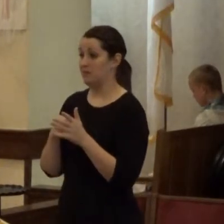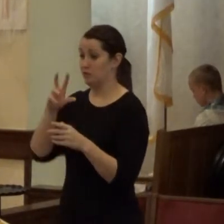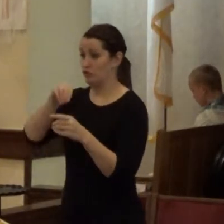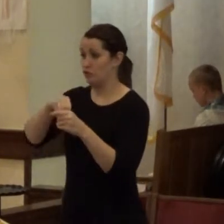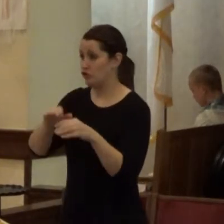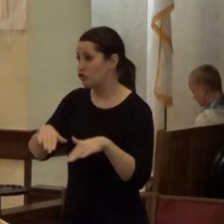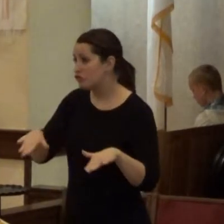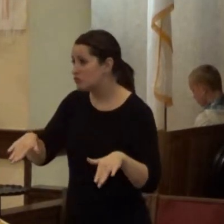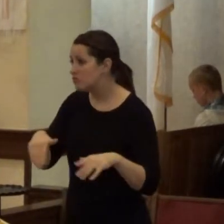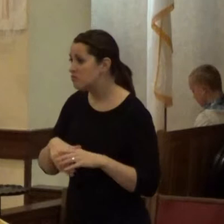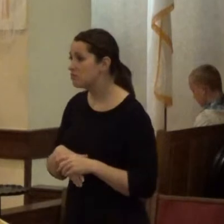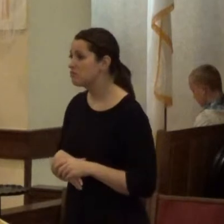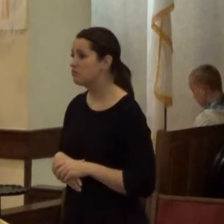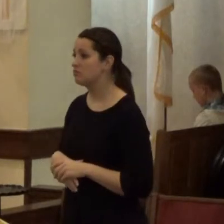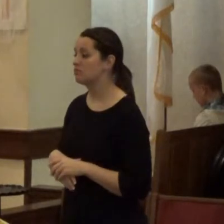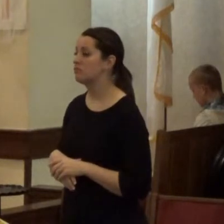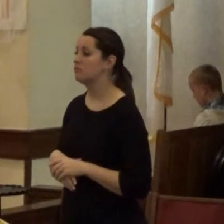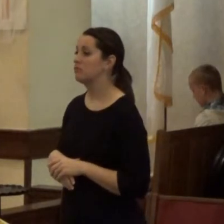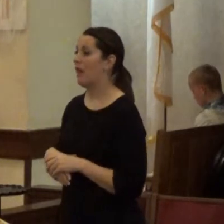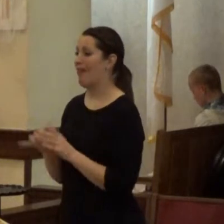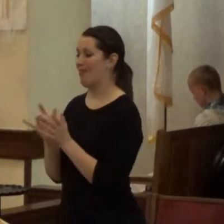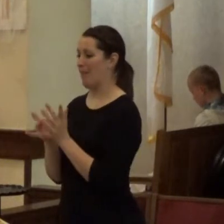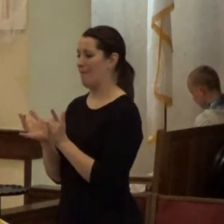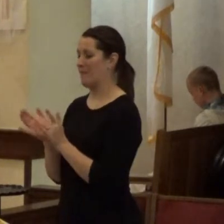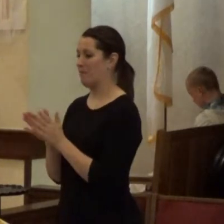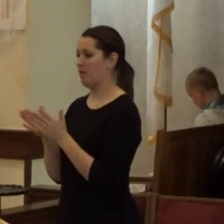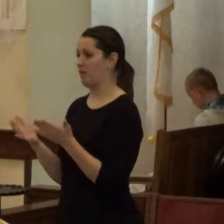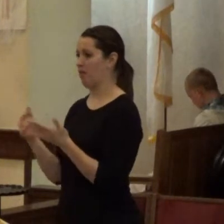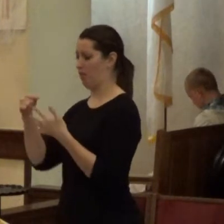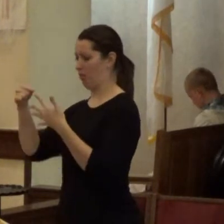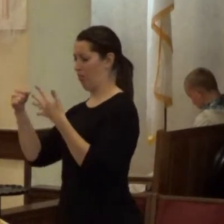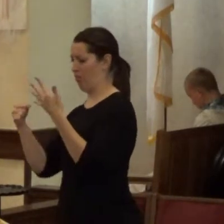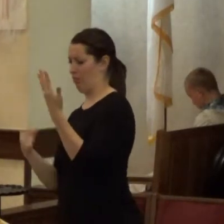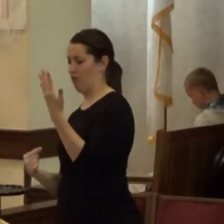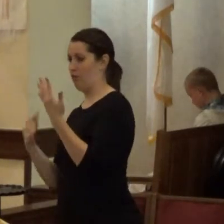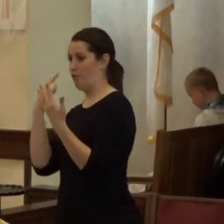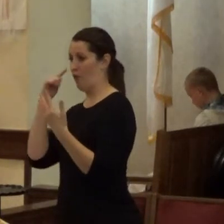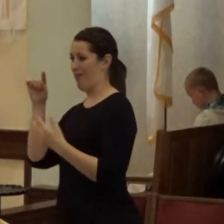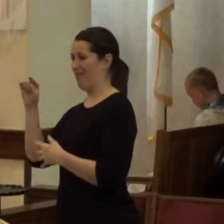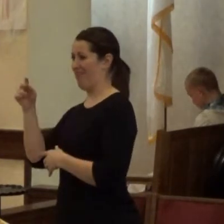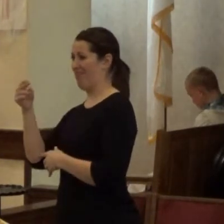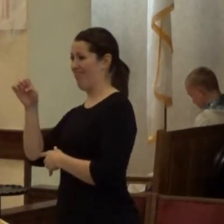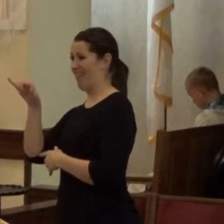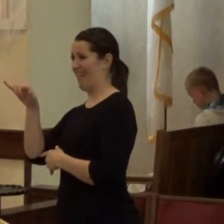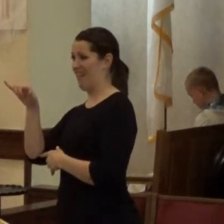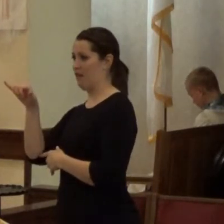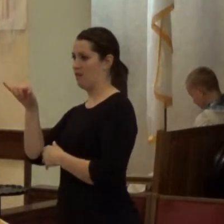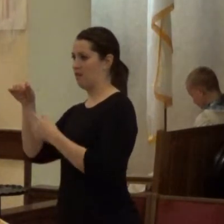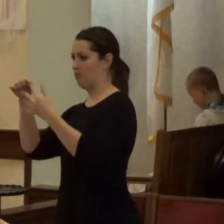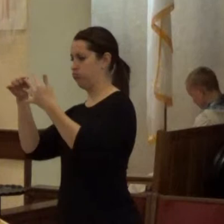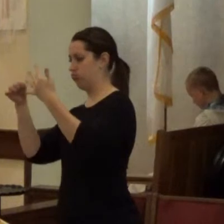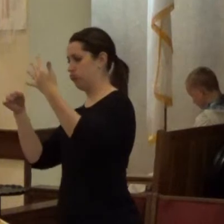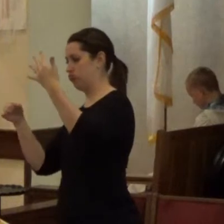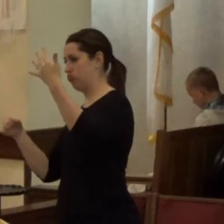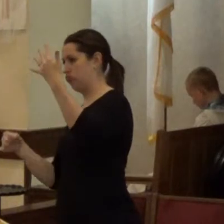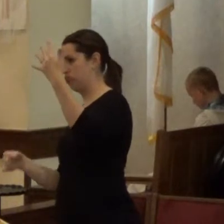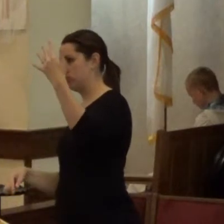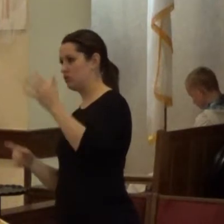children. The biblical list of they is a long one.